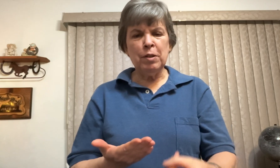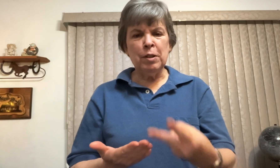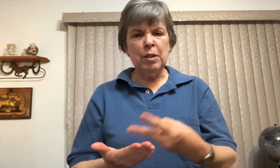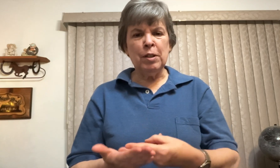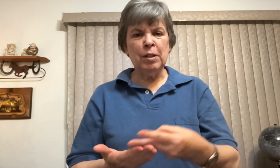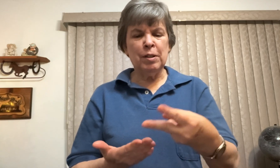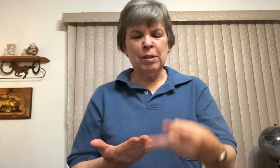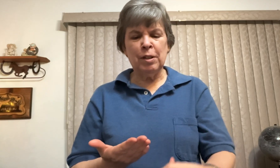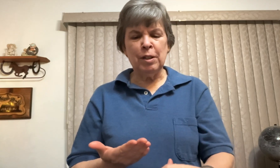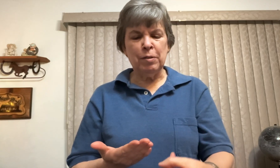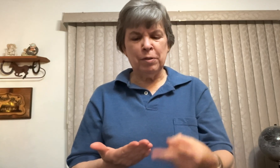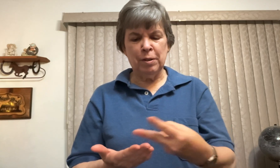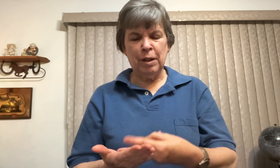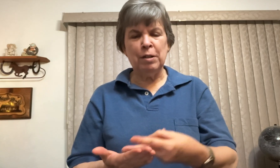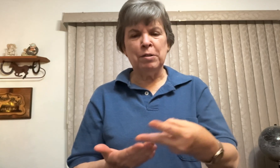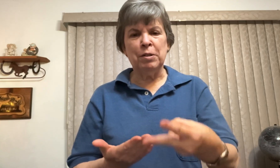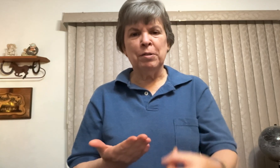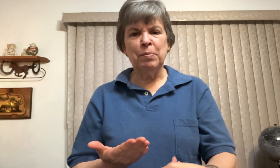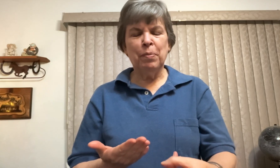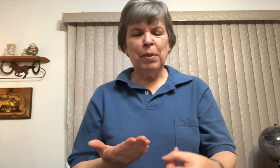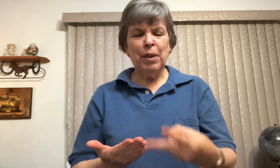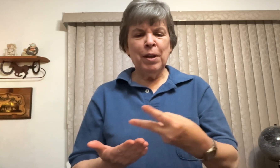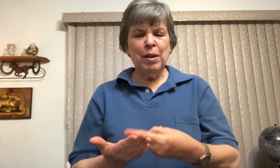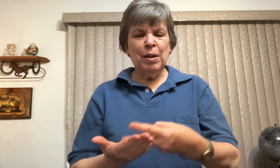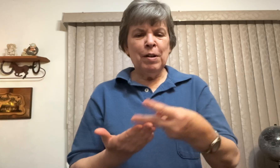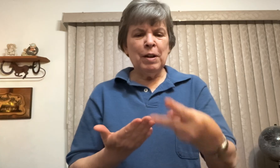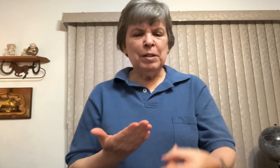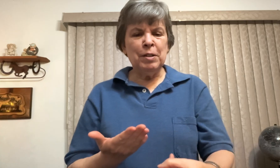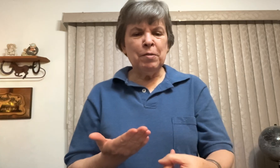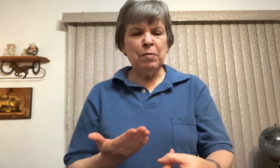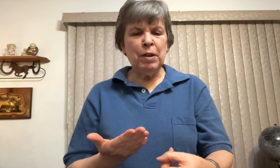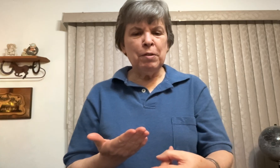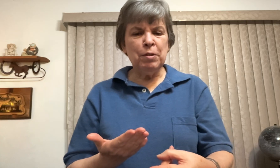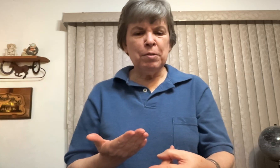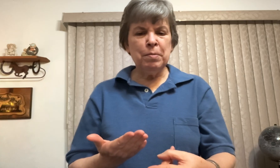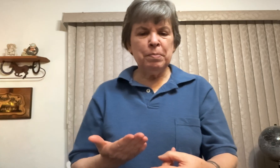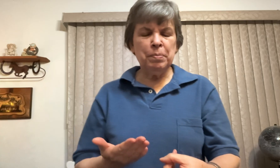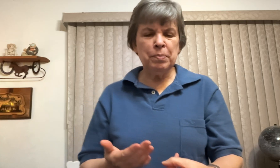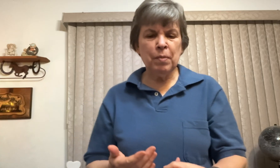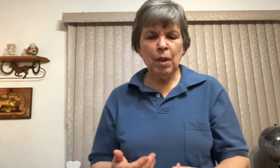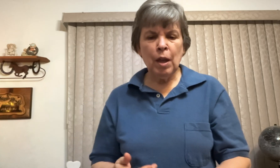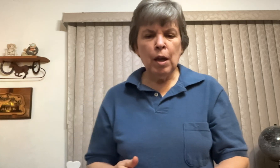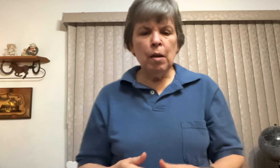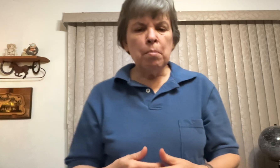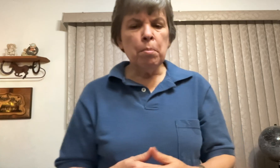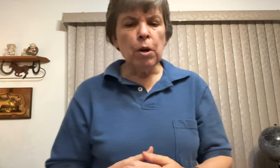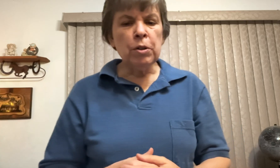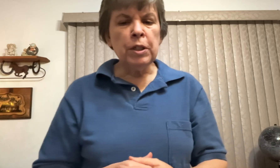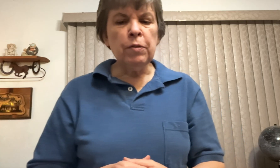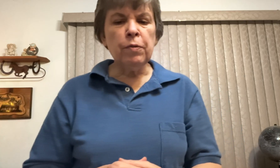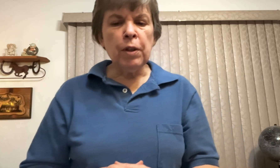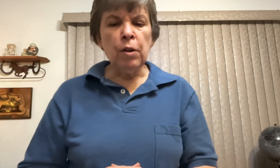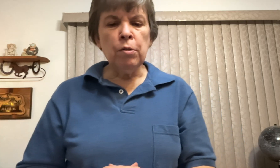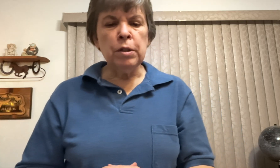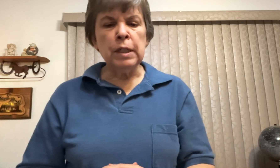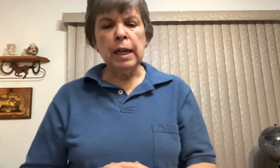the cliff. I don't know. All right, so failure. Mercy flows in